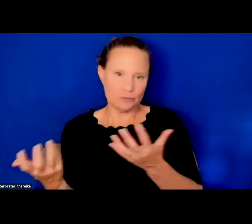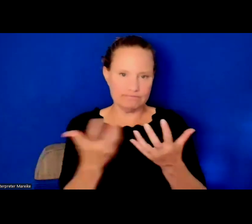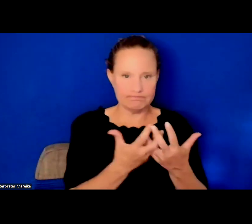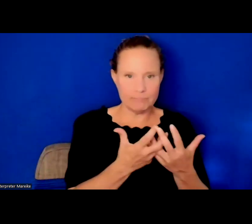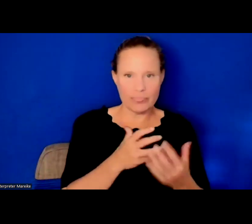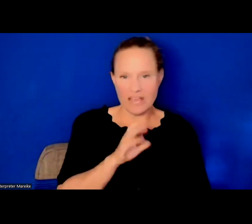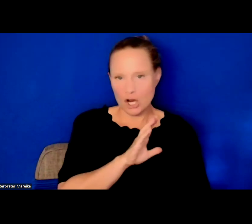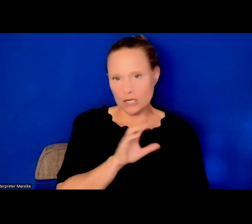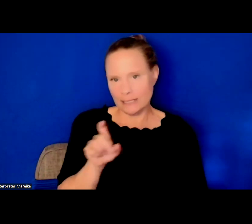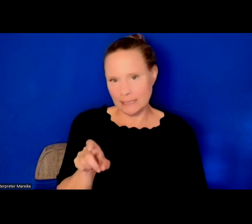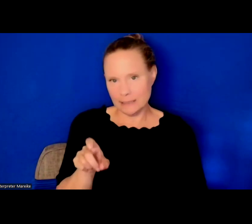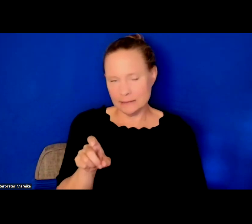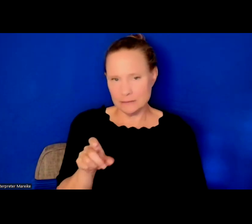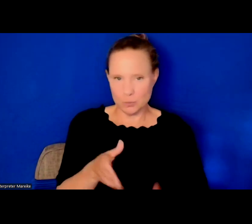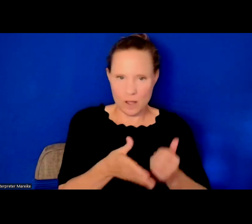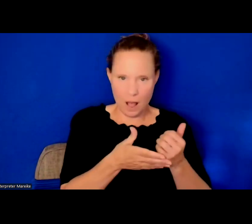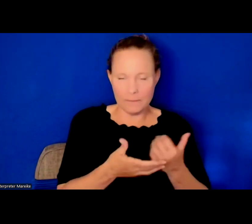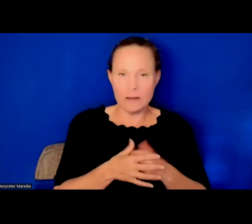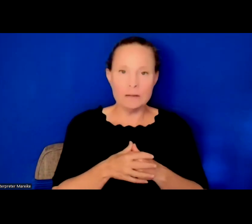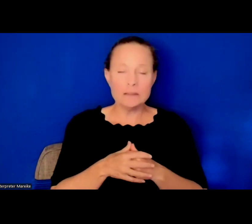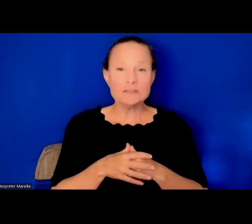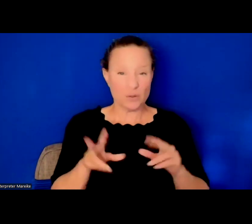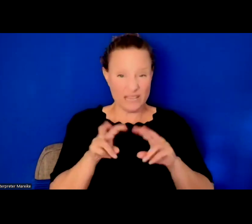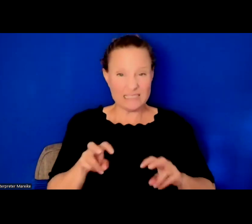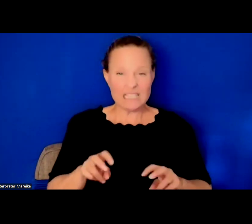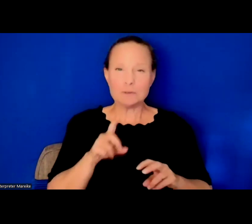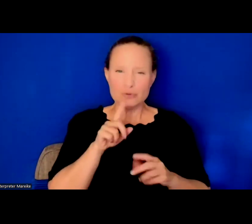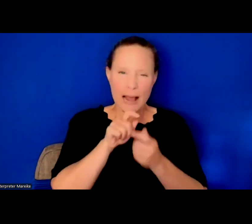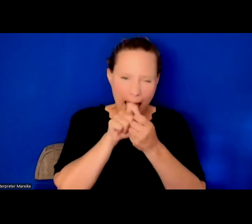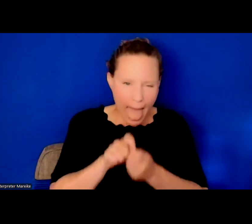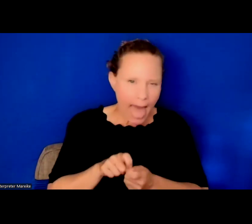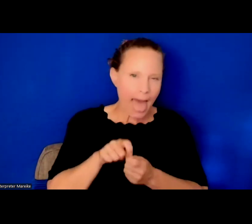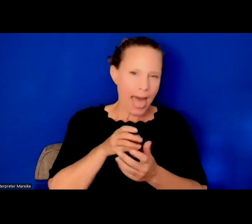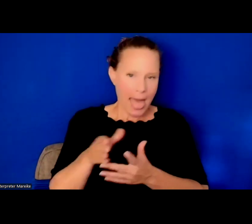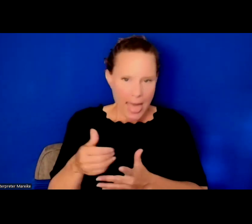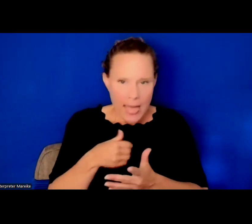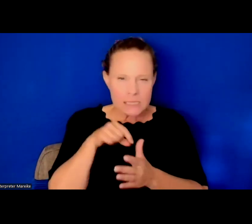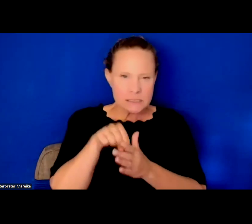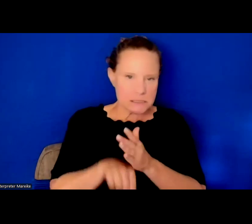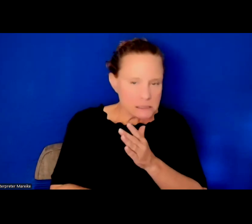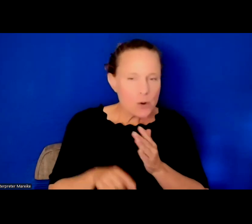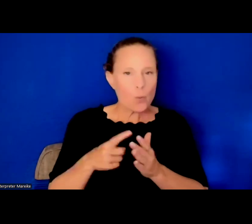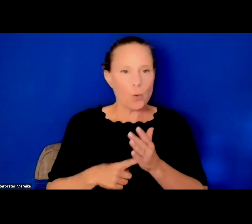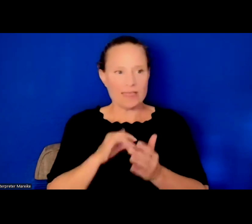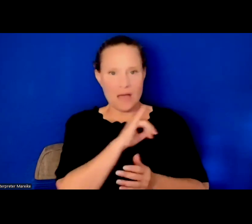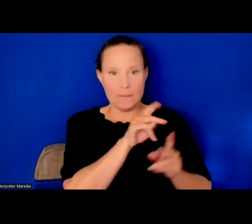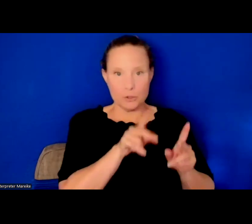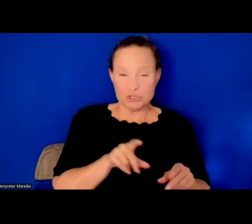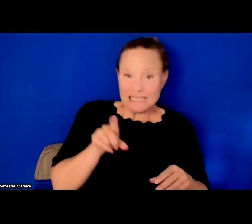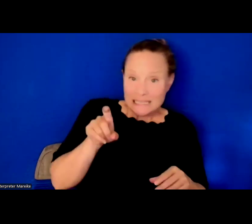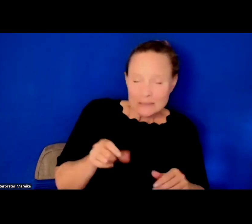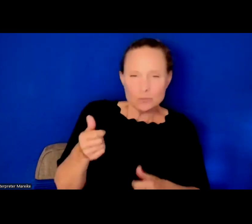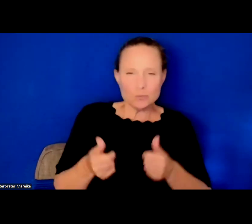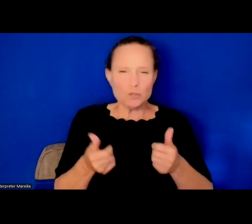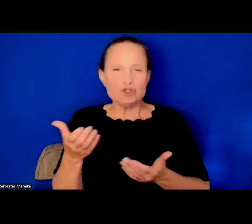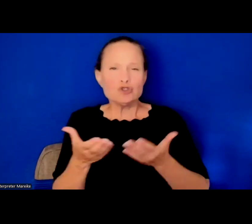them. So the assessment is really diving into what the member actually needs and what service is going to help